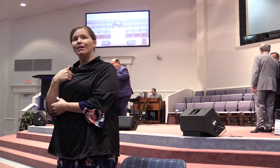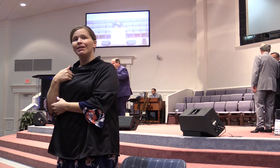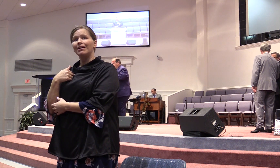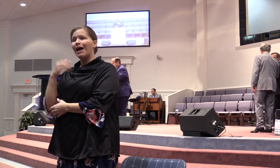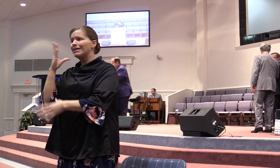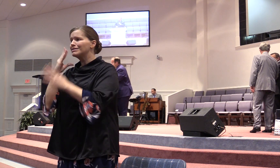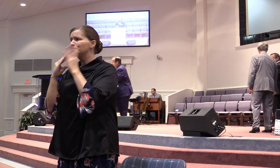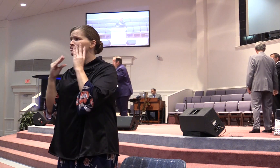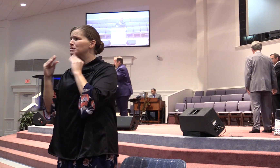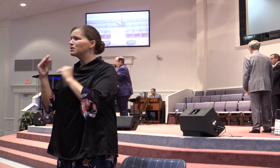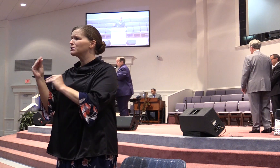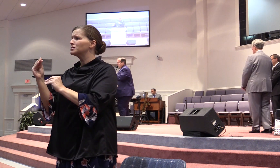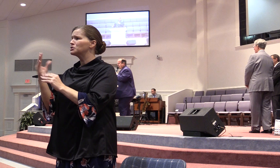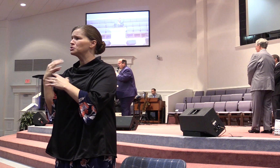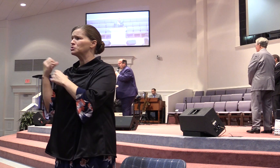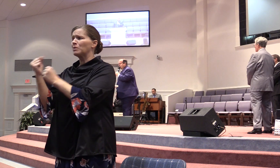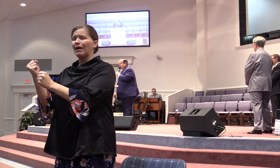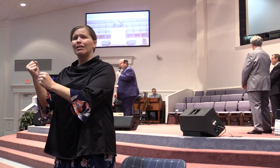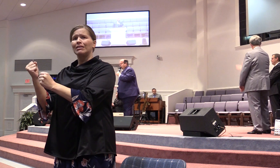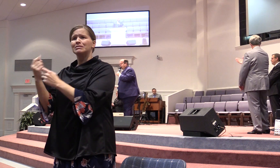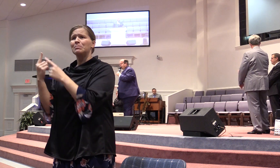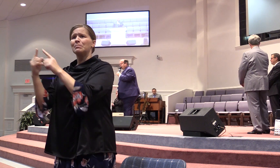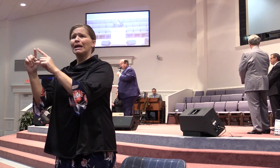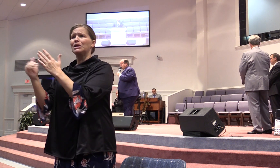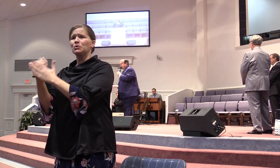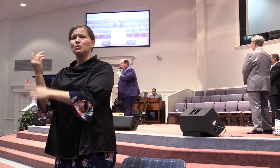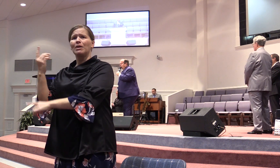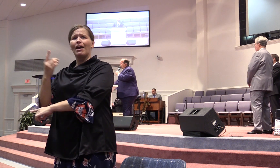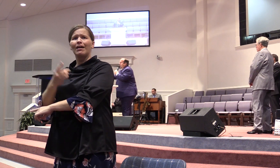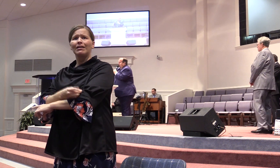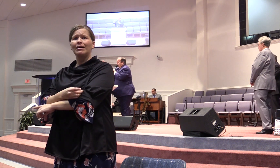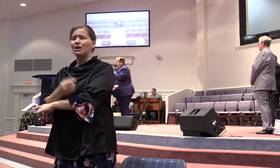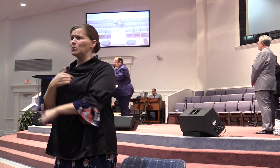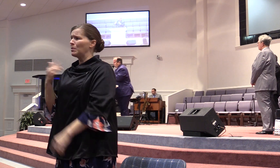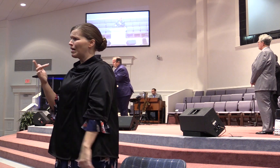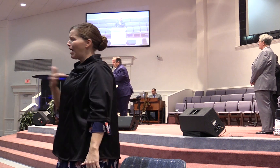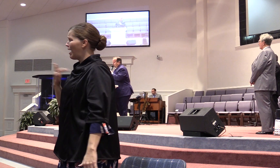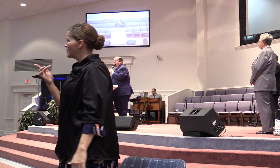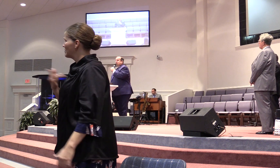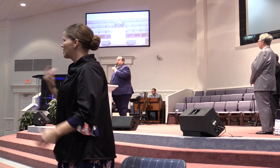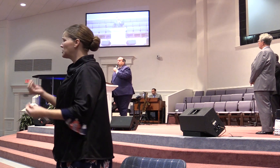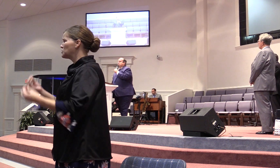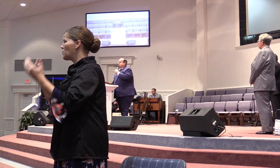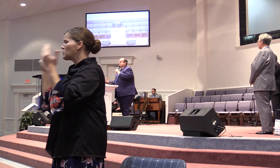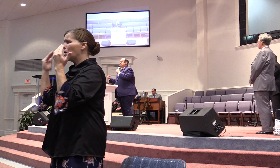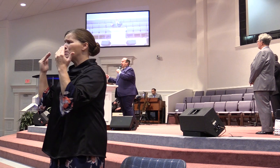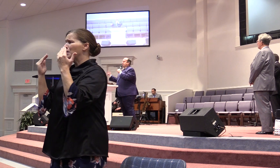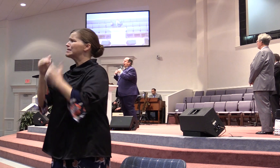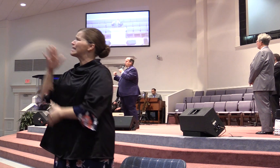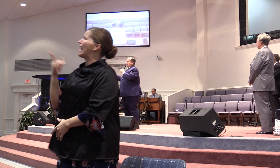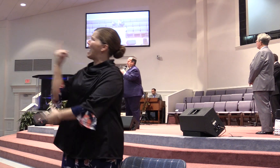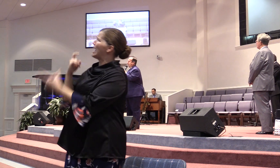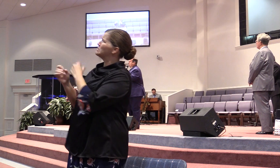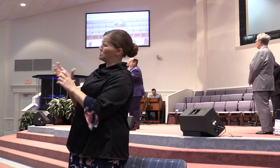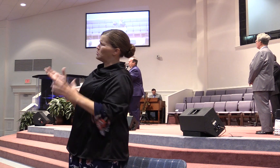find the strength to make it another day. And when I feel like it's too much, God's asking too much of my time,